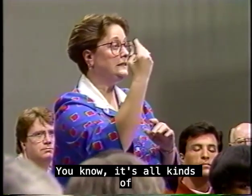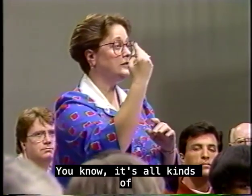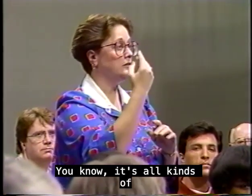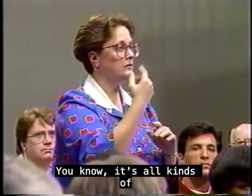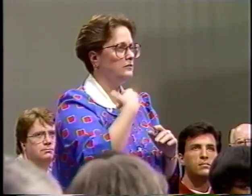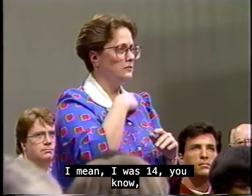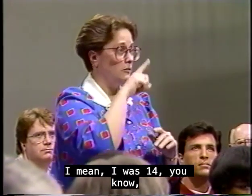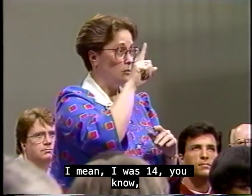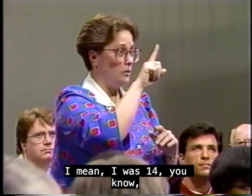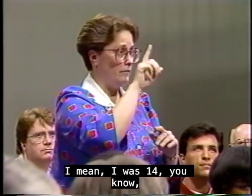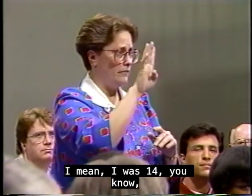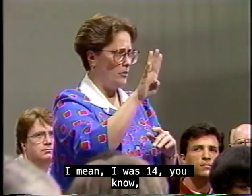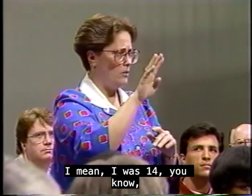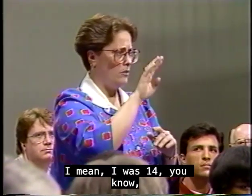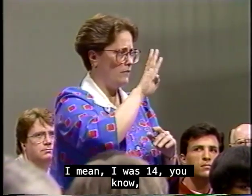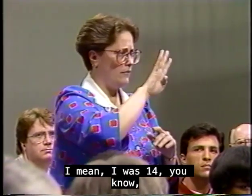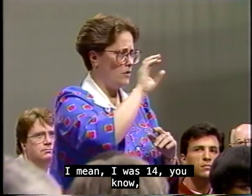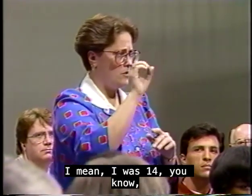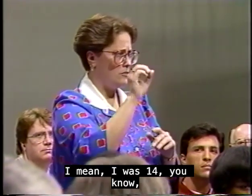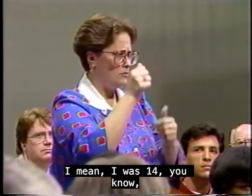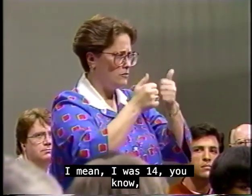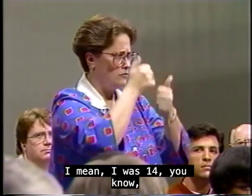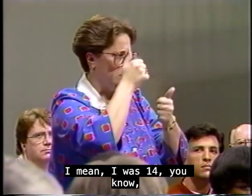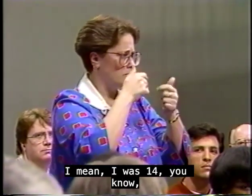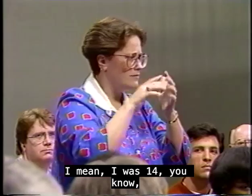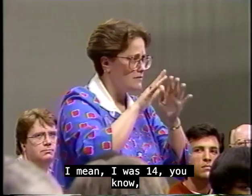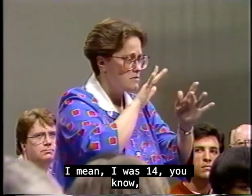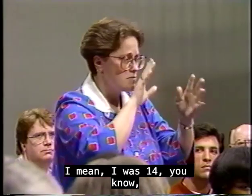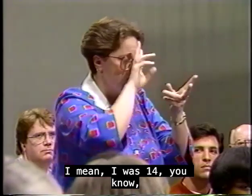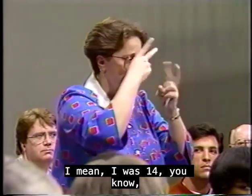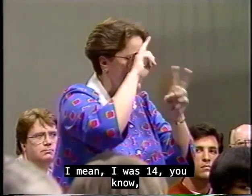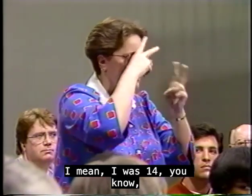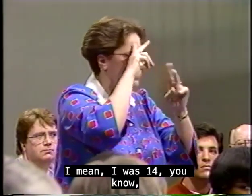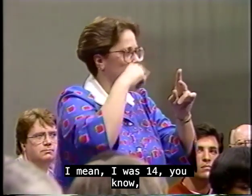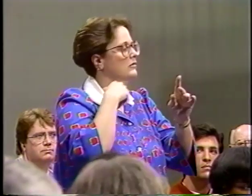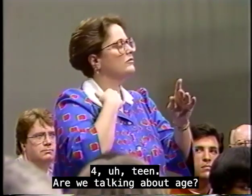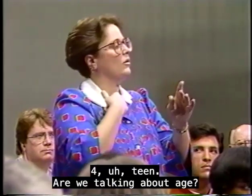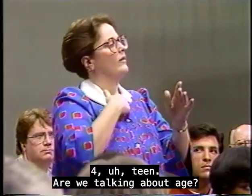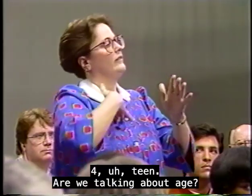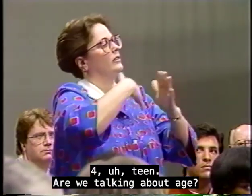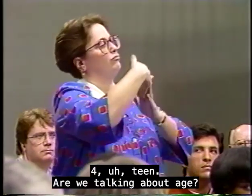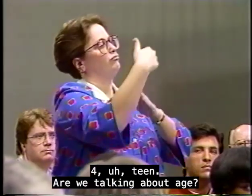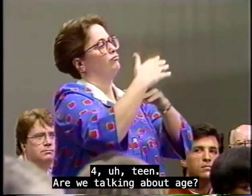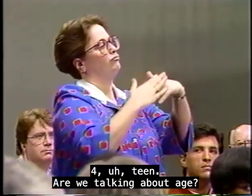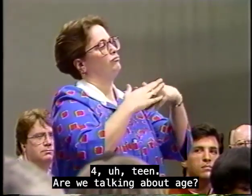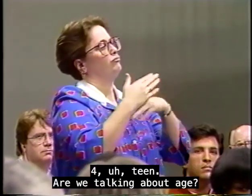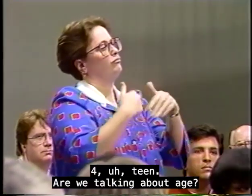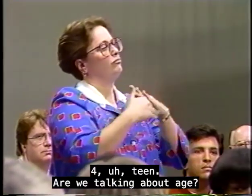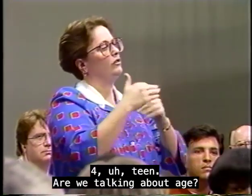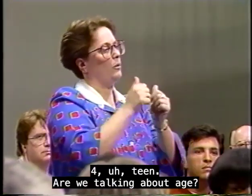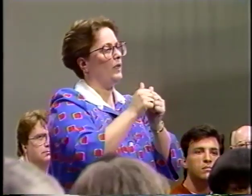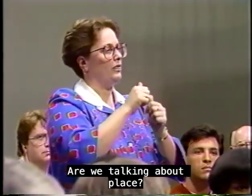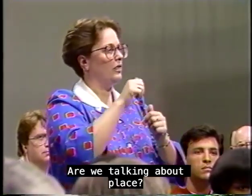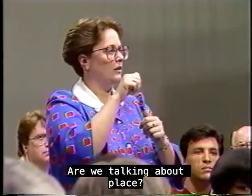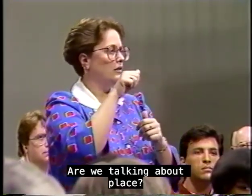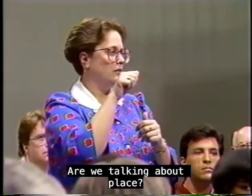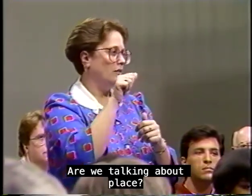frustrations happening. I mean, I was 14, they'll say 14, 4, teen, are we talking about age? Are we talking about